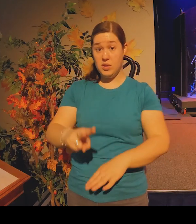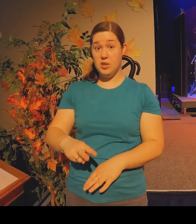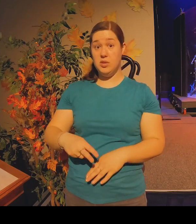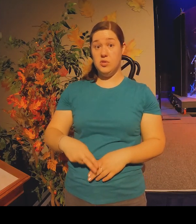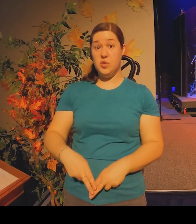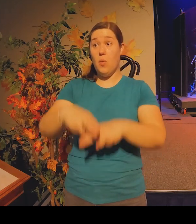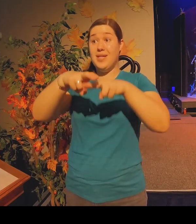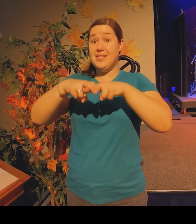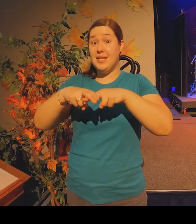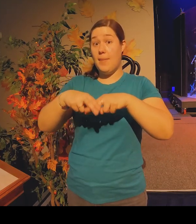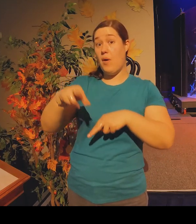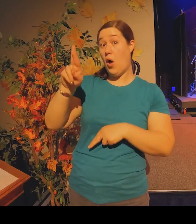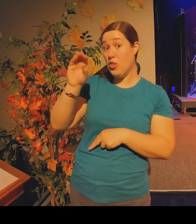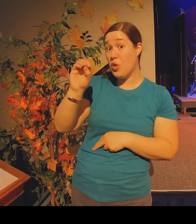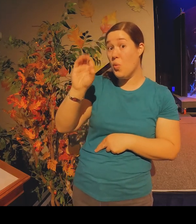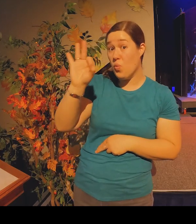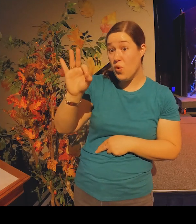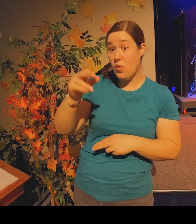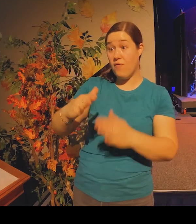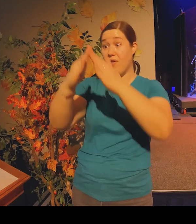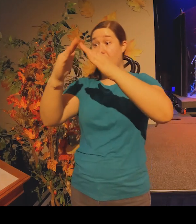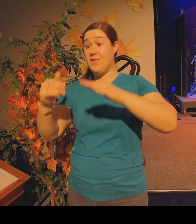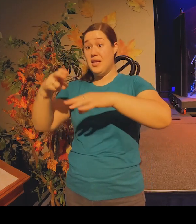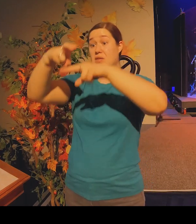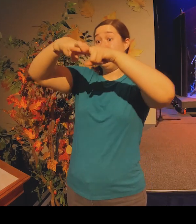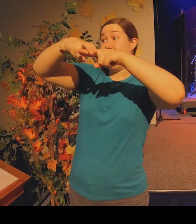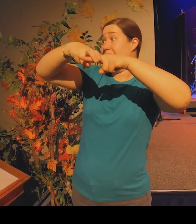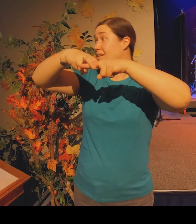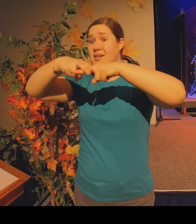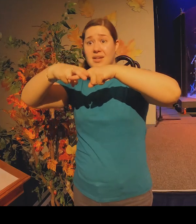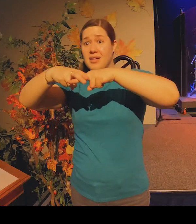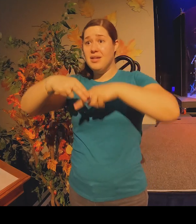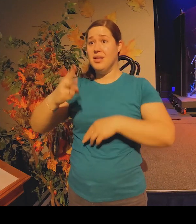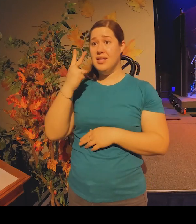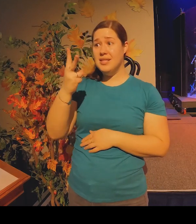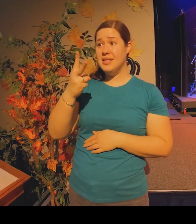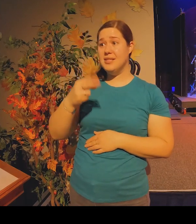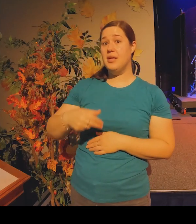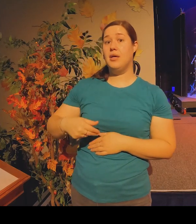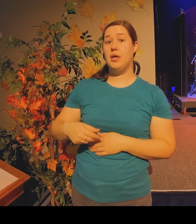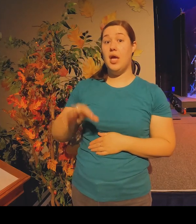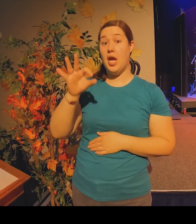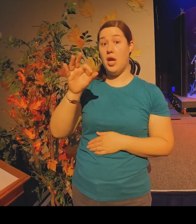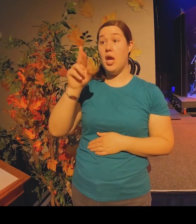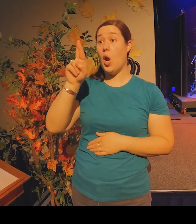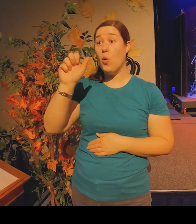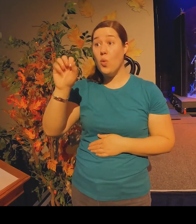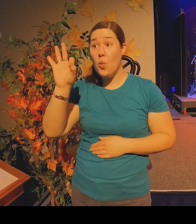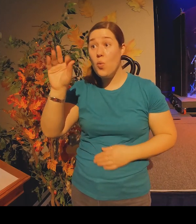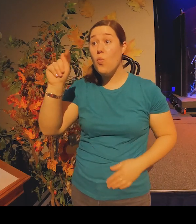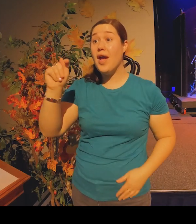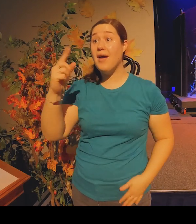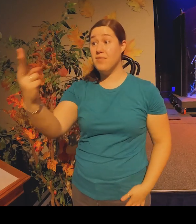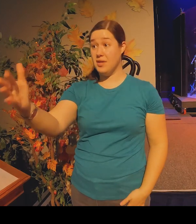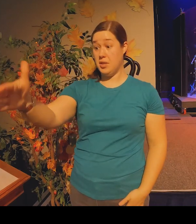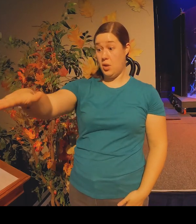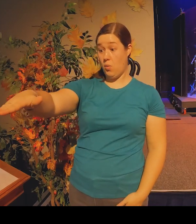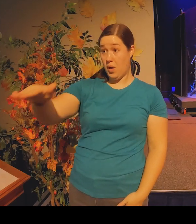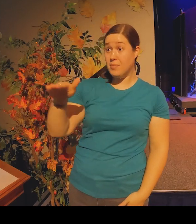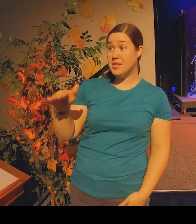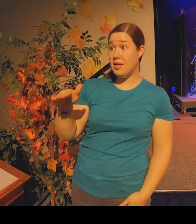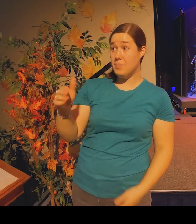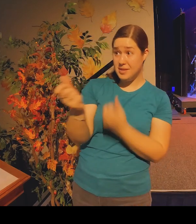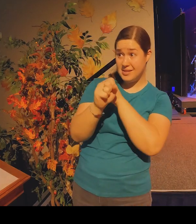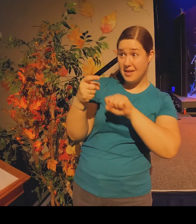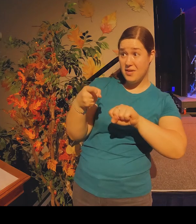raft, and a jet ski, and a boat. And to each one he said, God's gonna save me. No, thank you. Well,